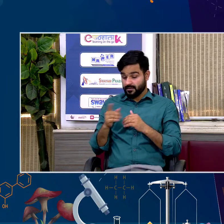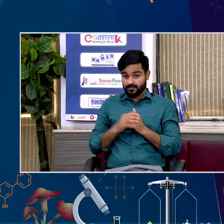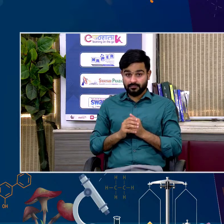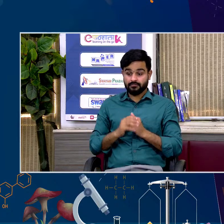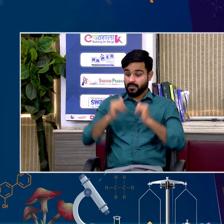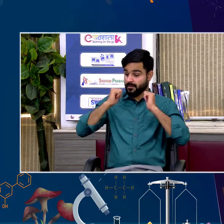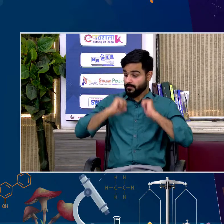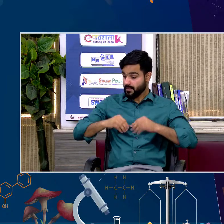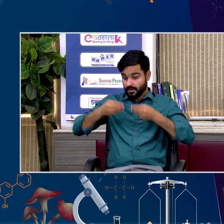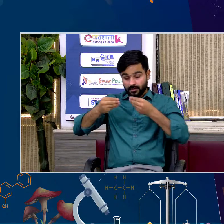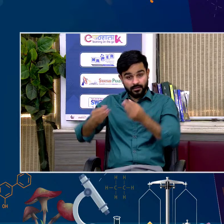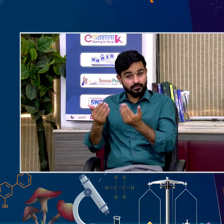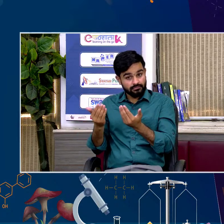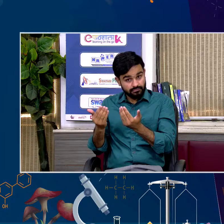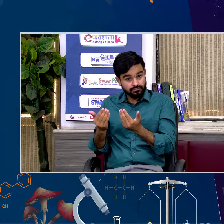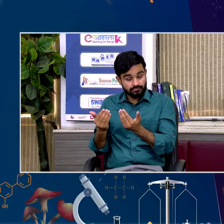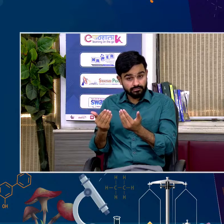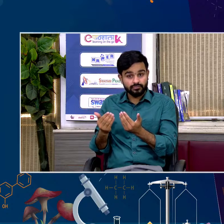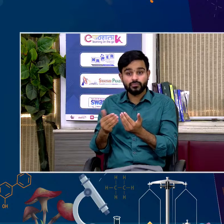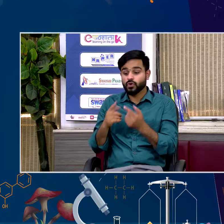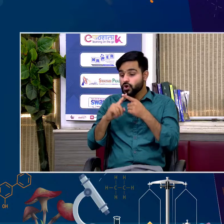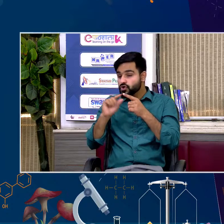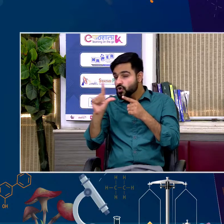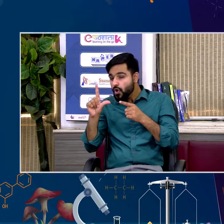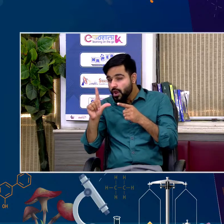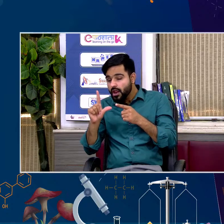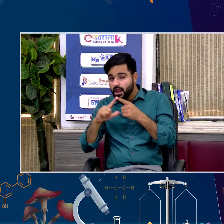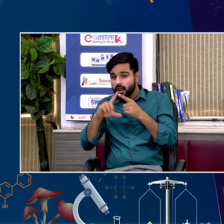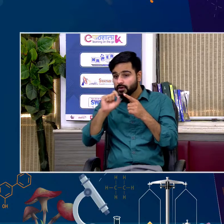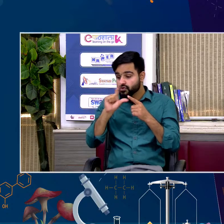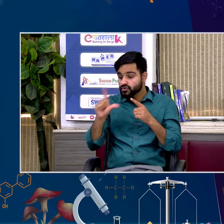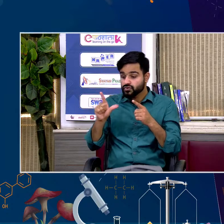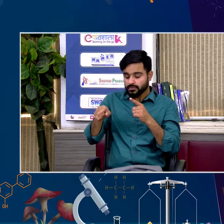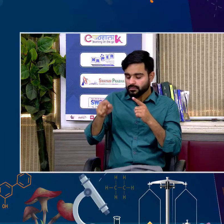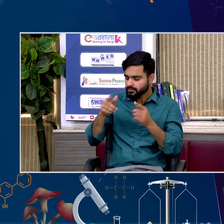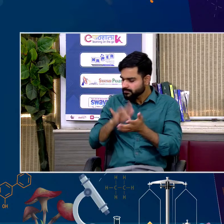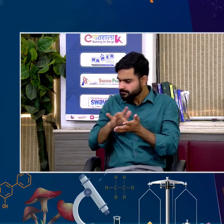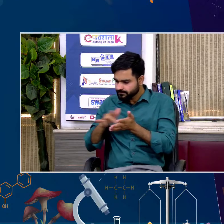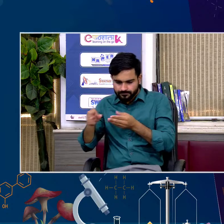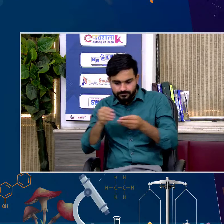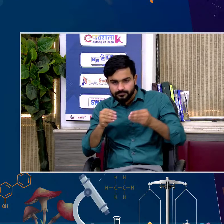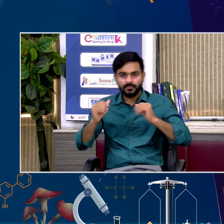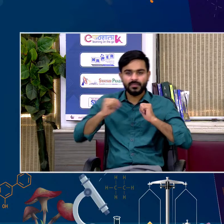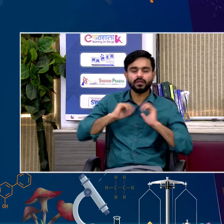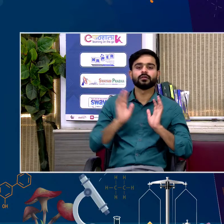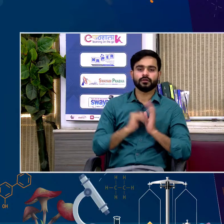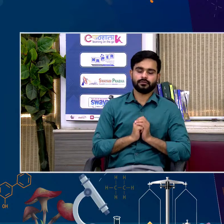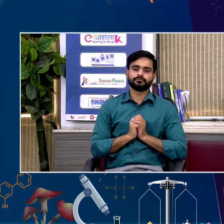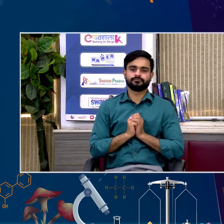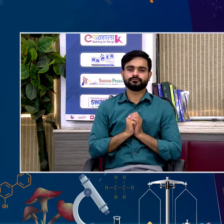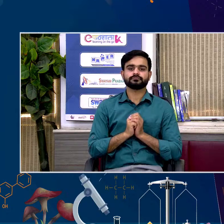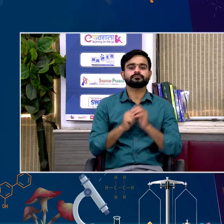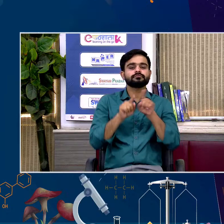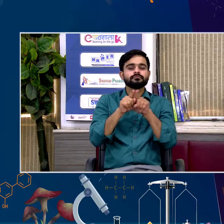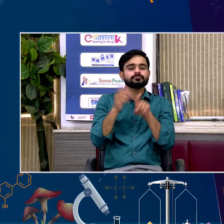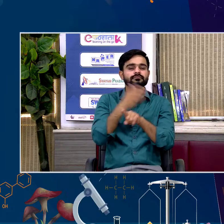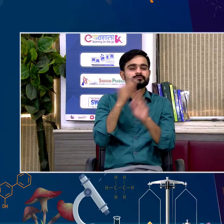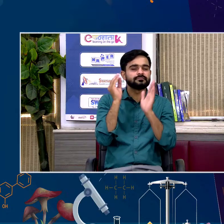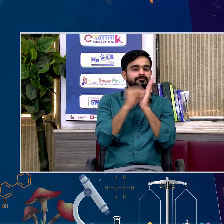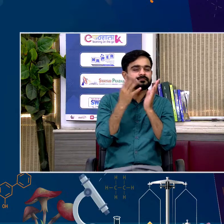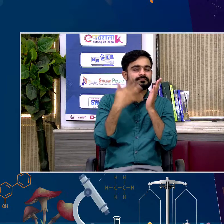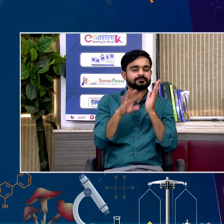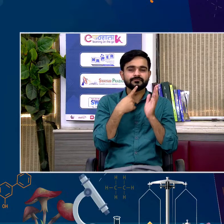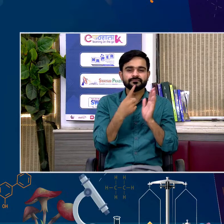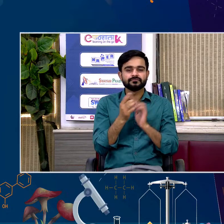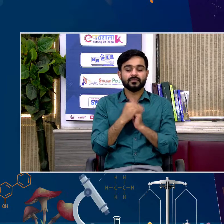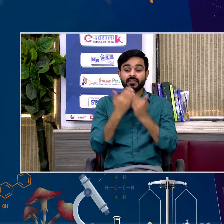be provided for the child to sit. Maybe a stool could be provided for a child to sit. Also, like I had mentioned earlier,